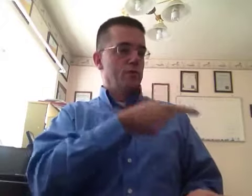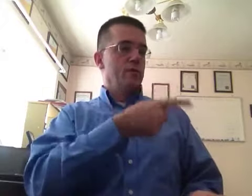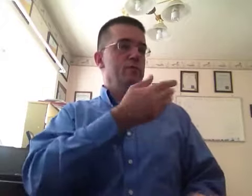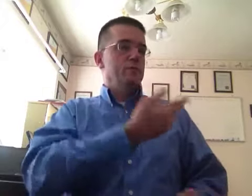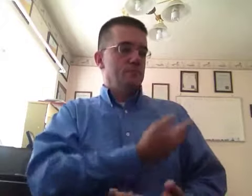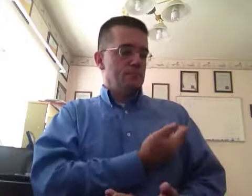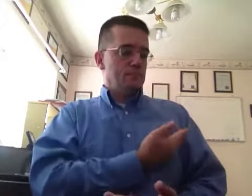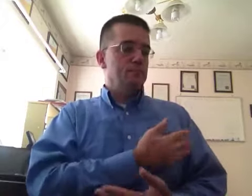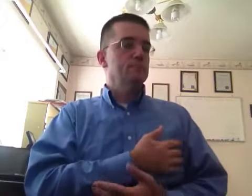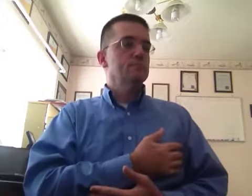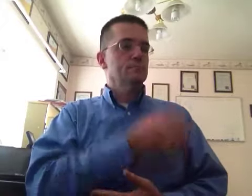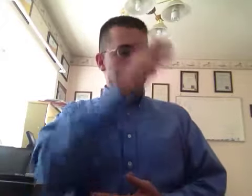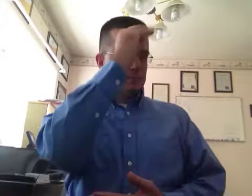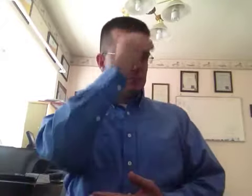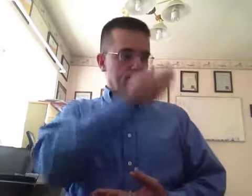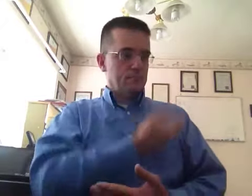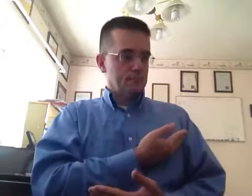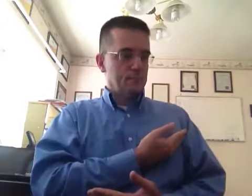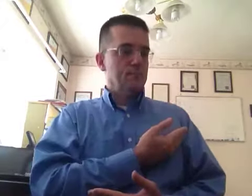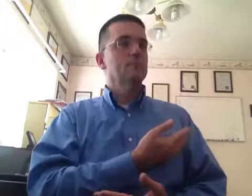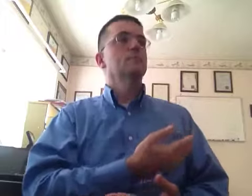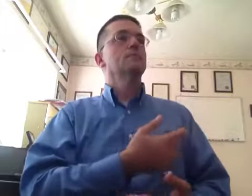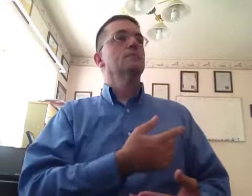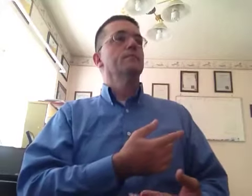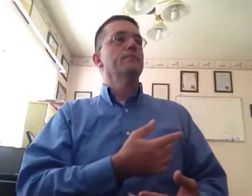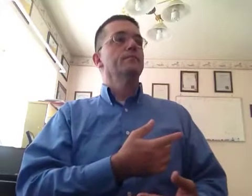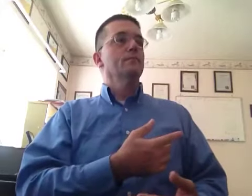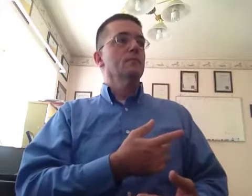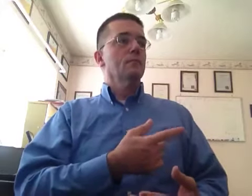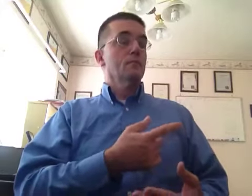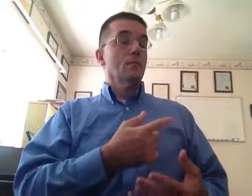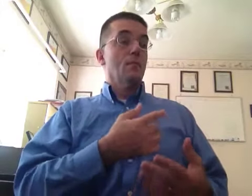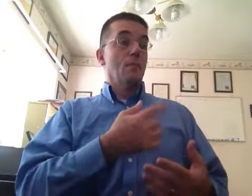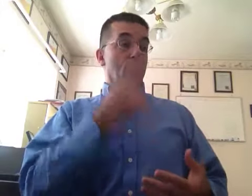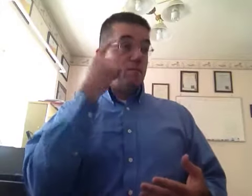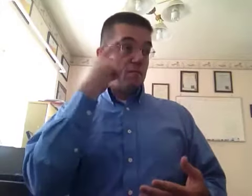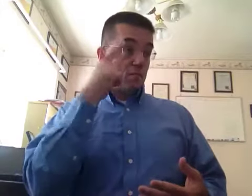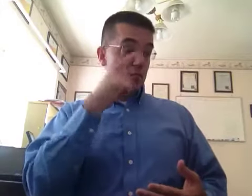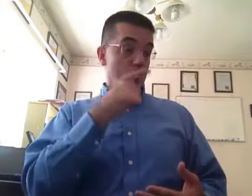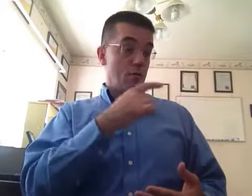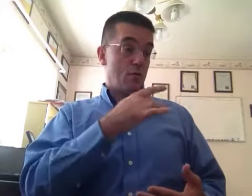that's for a heart transplant, hopefully later rather than sooner. Yeah.